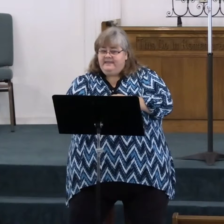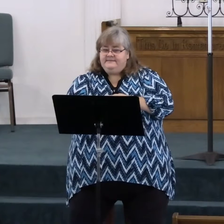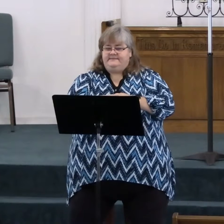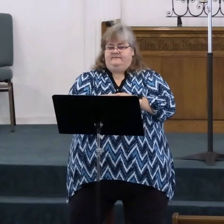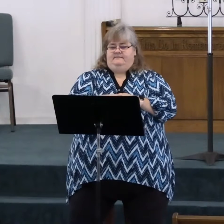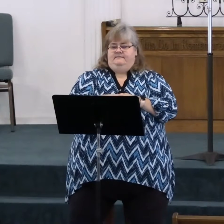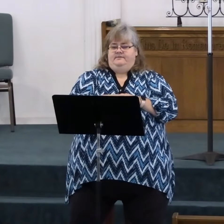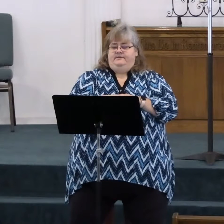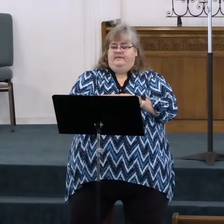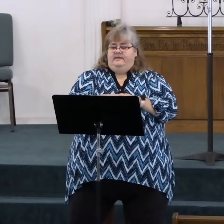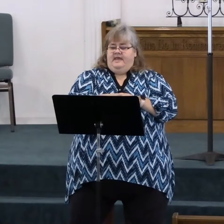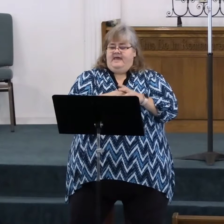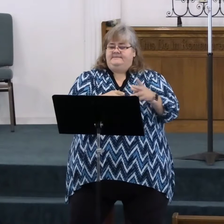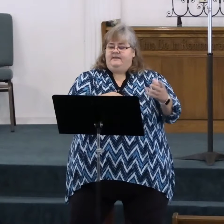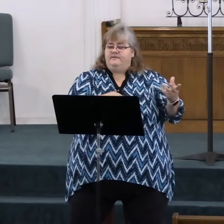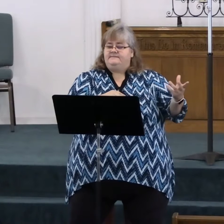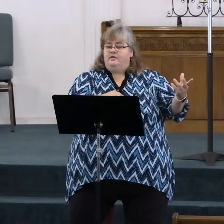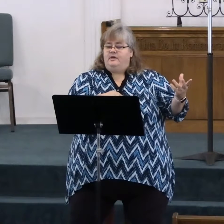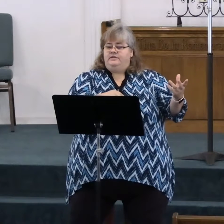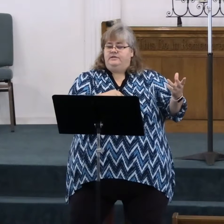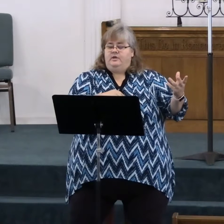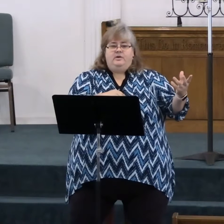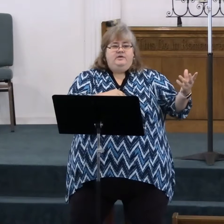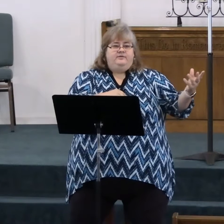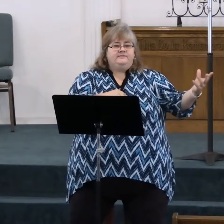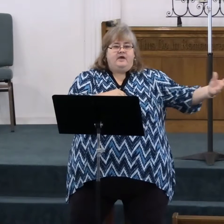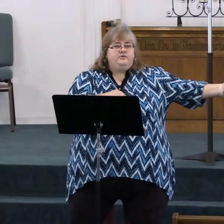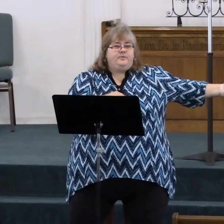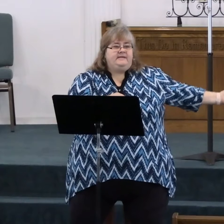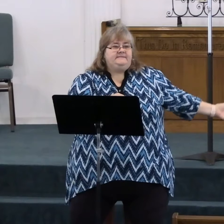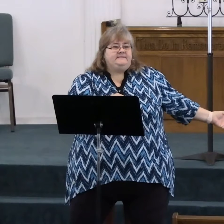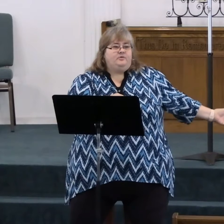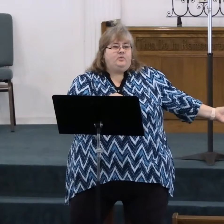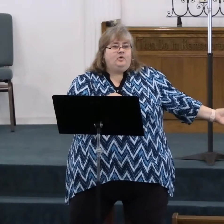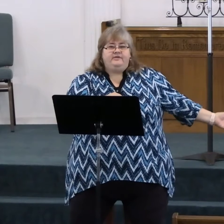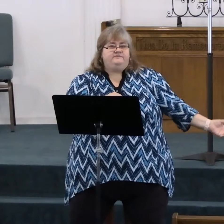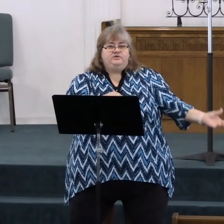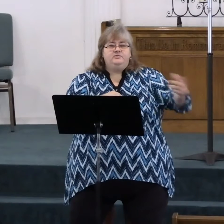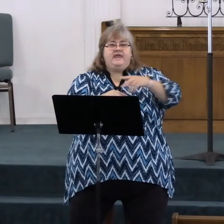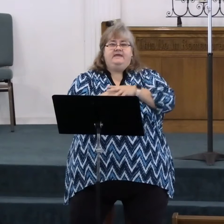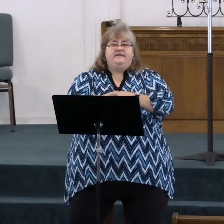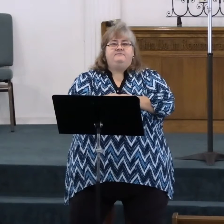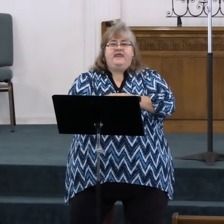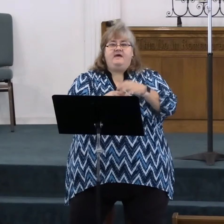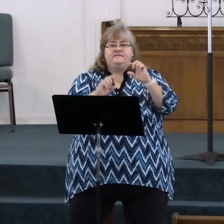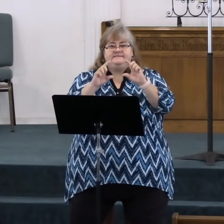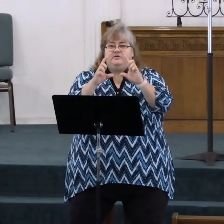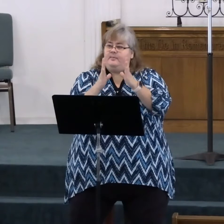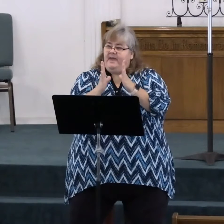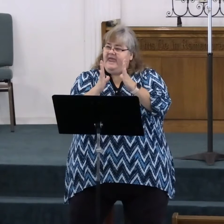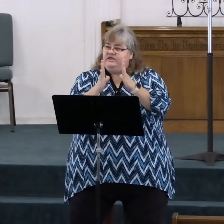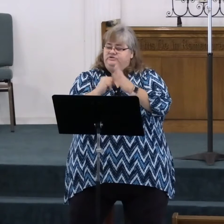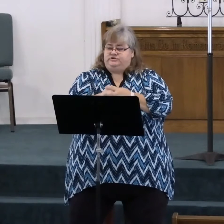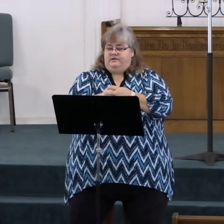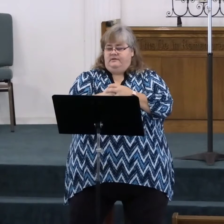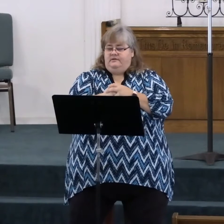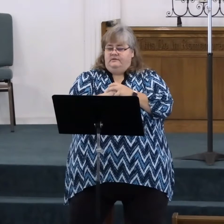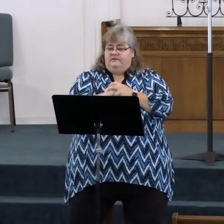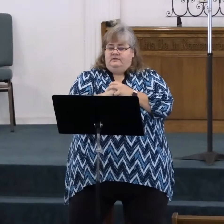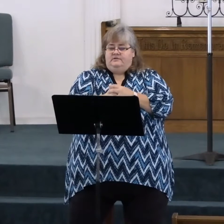it. As there is no, you know, there's other places in the world that you can't even have a single page,